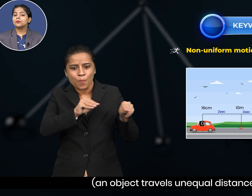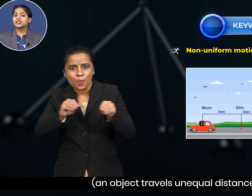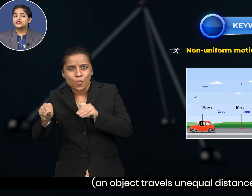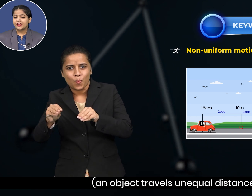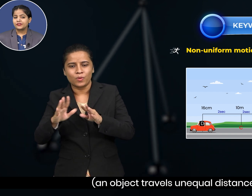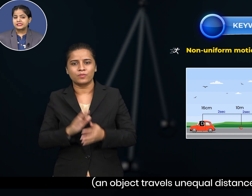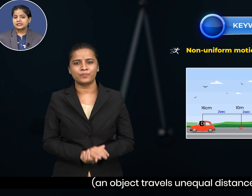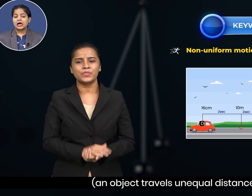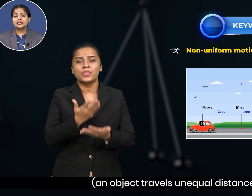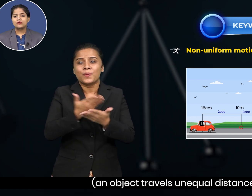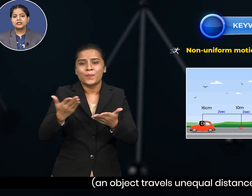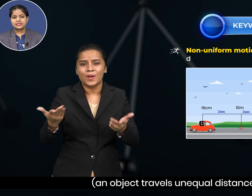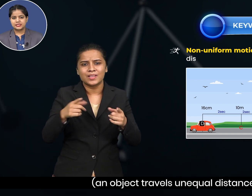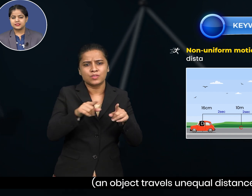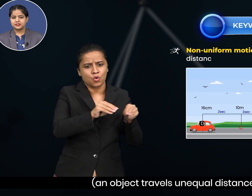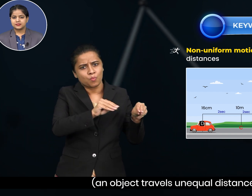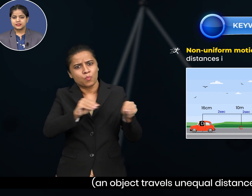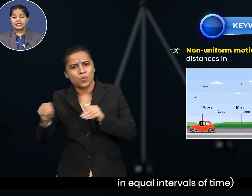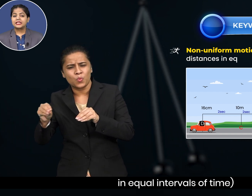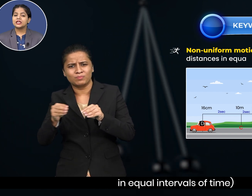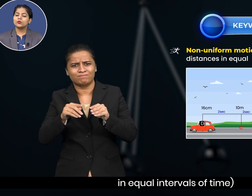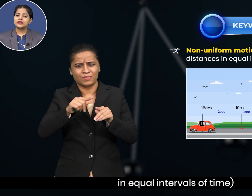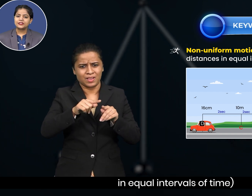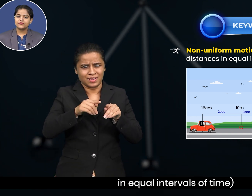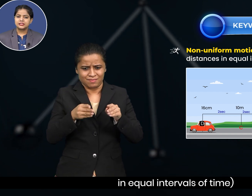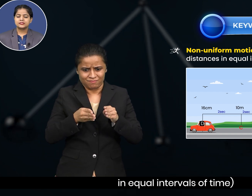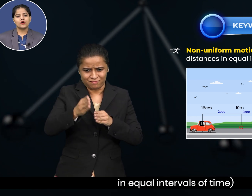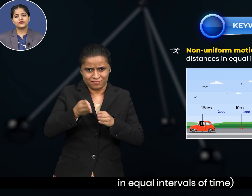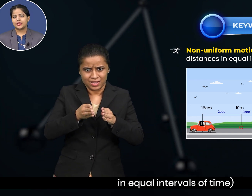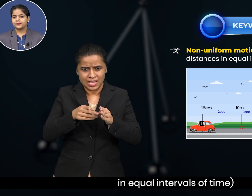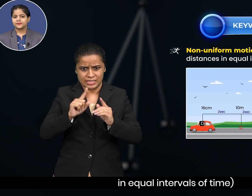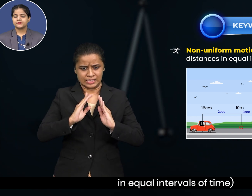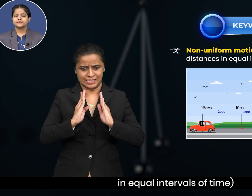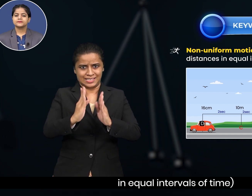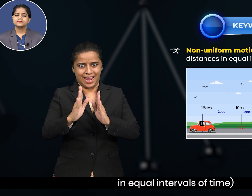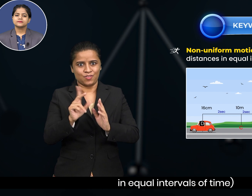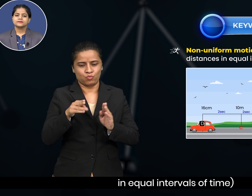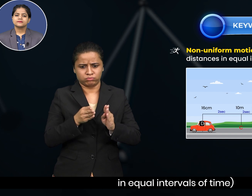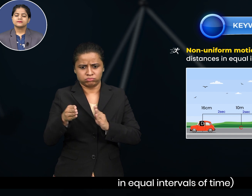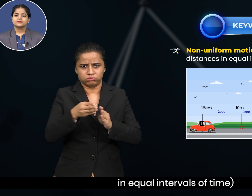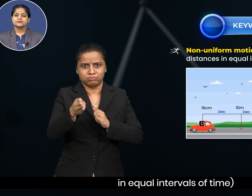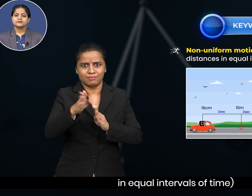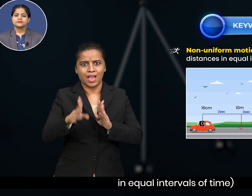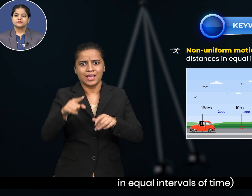an object travels unequal distances in equal intervals of time.